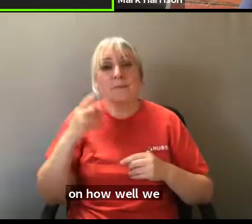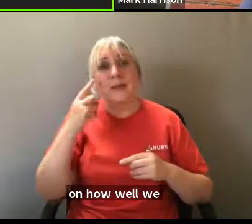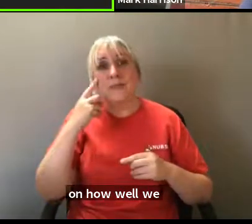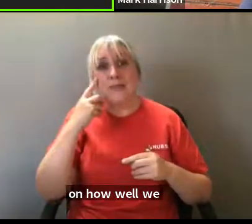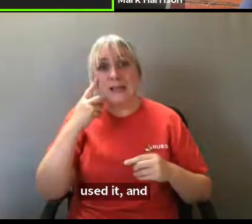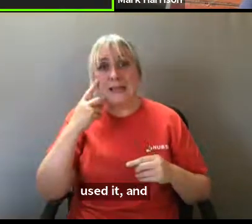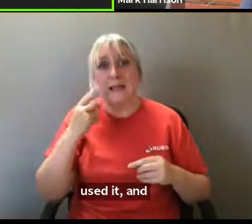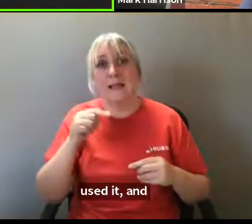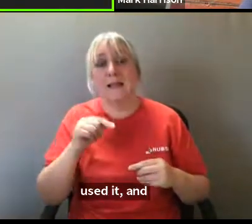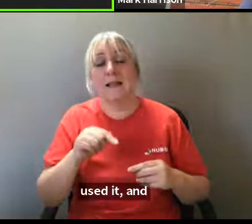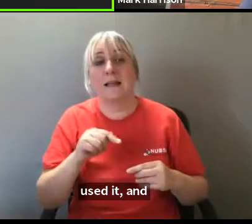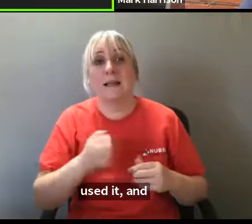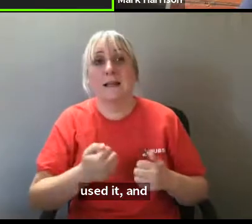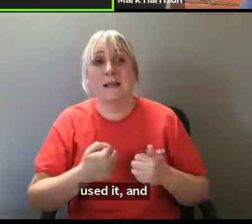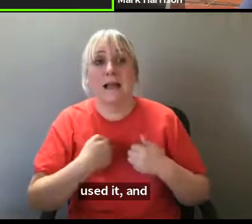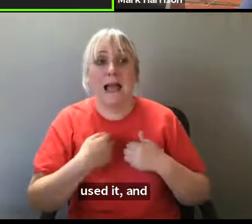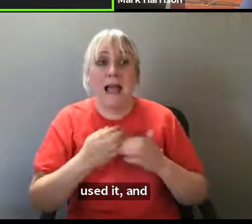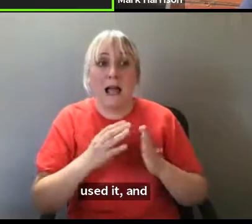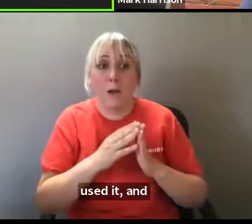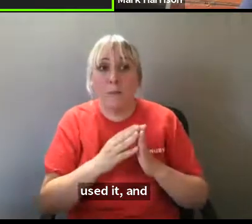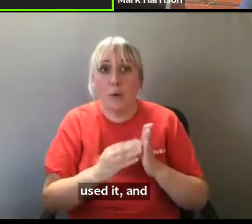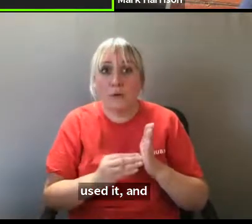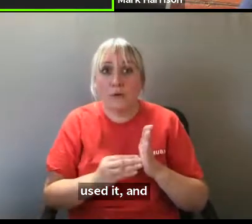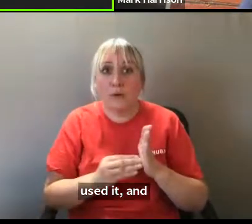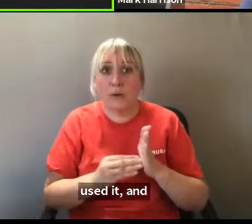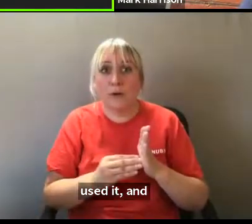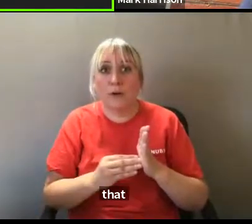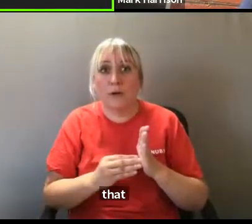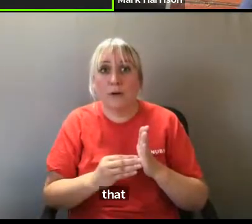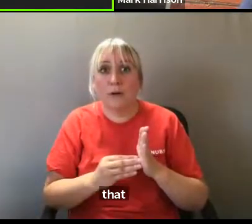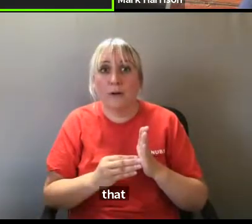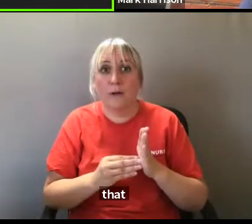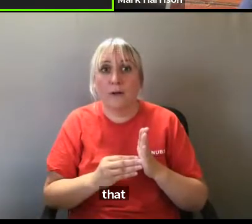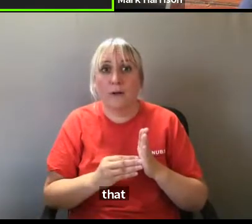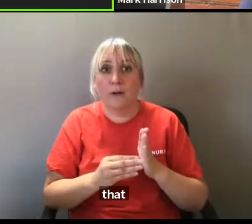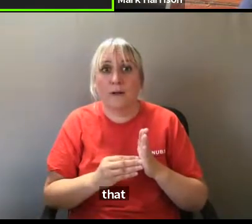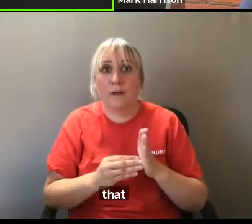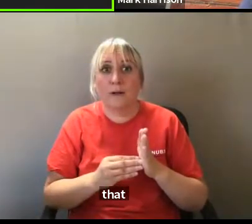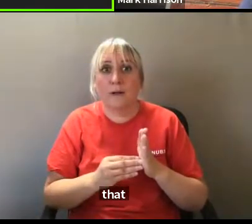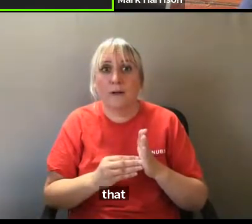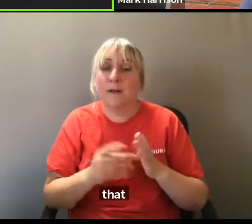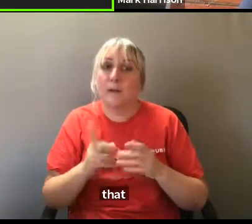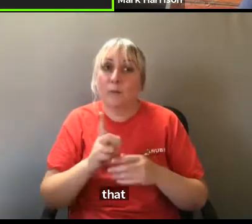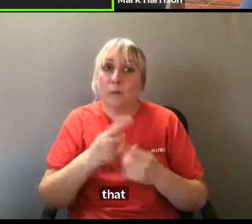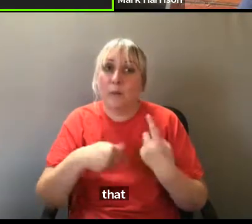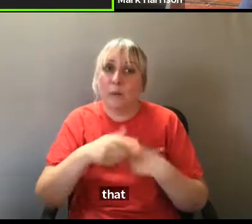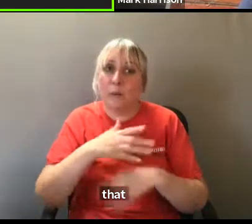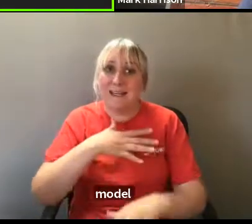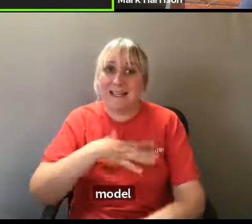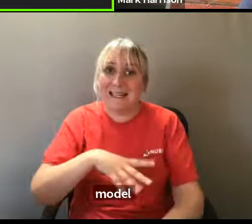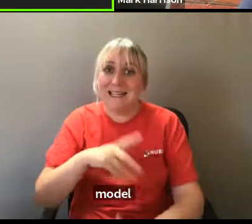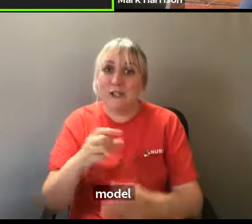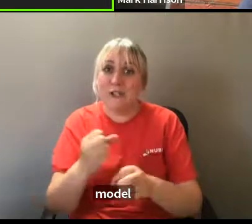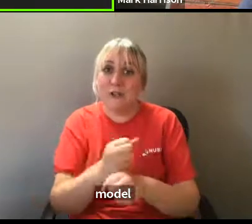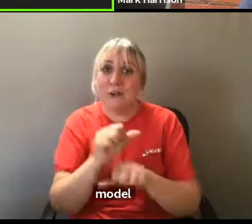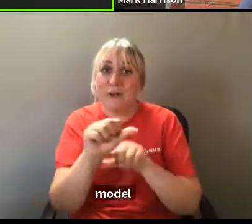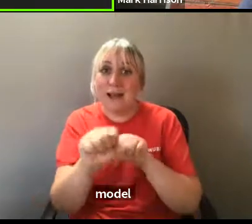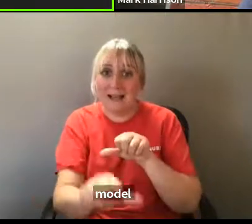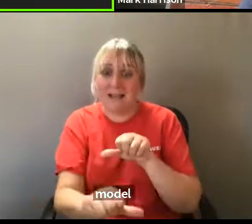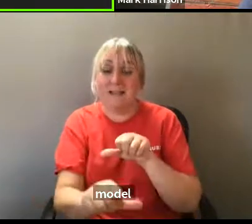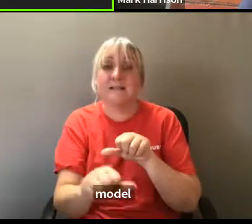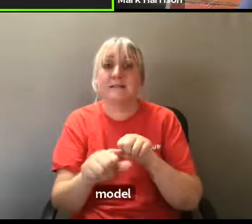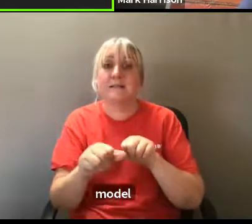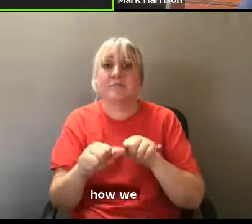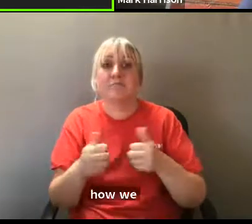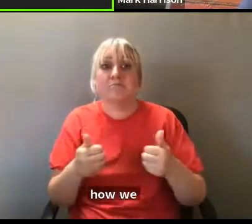how we see things. So what we need to do is